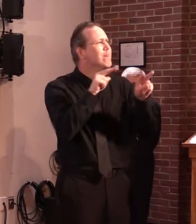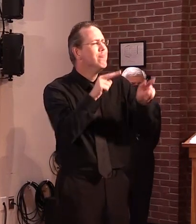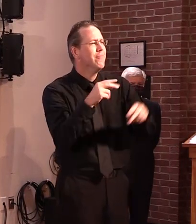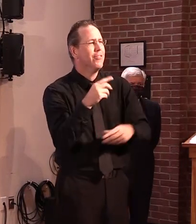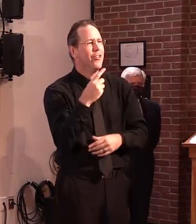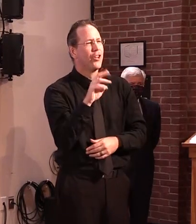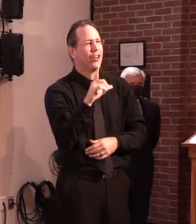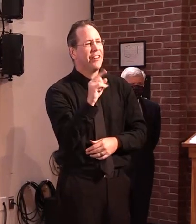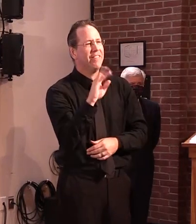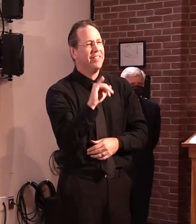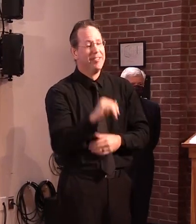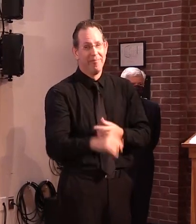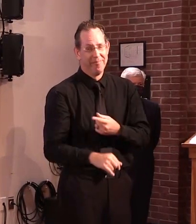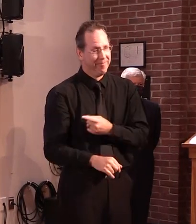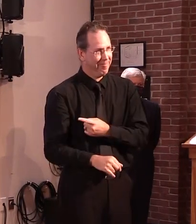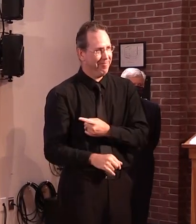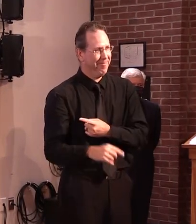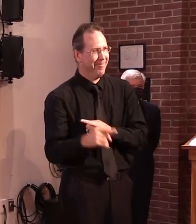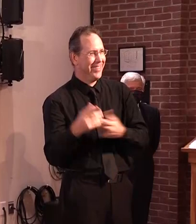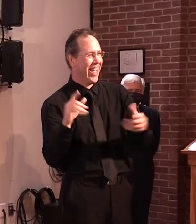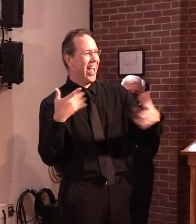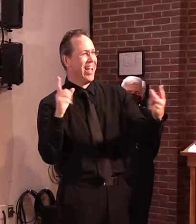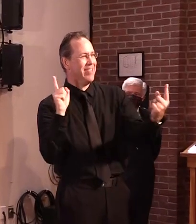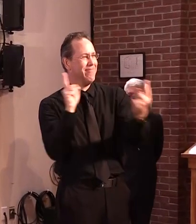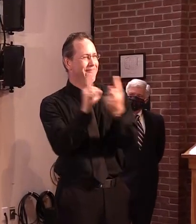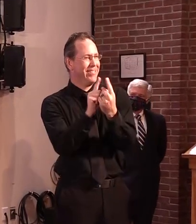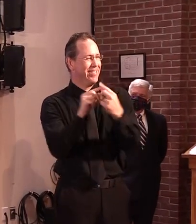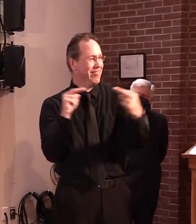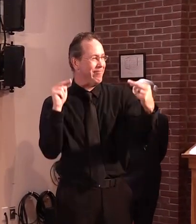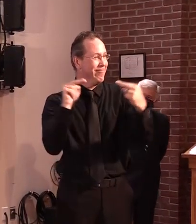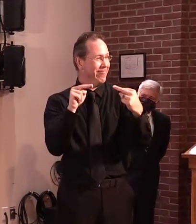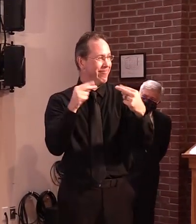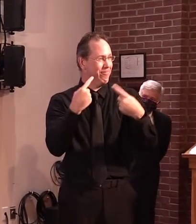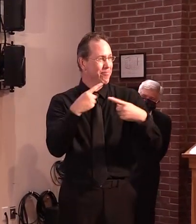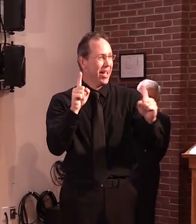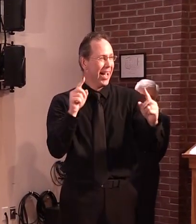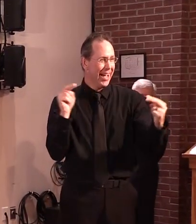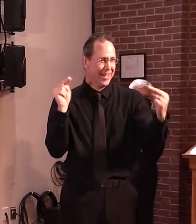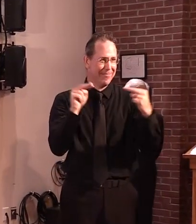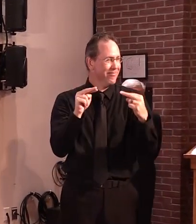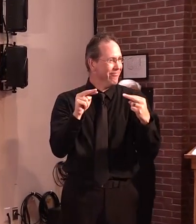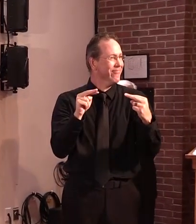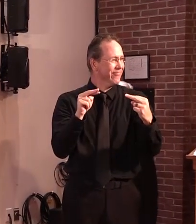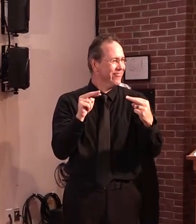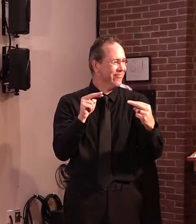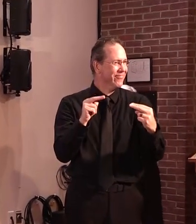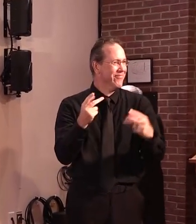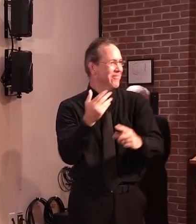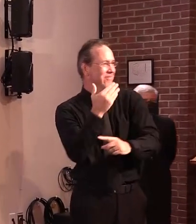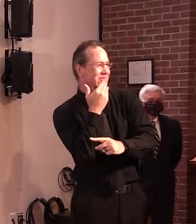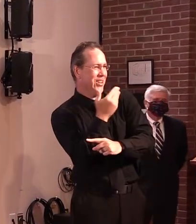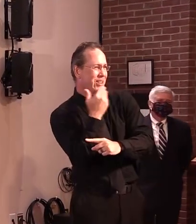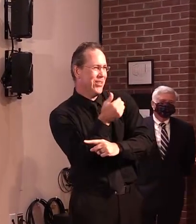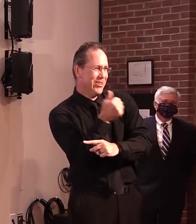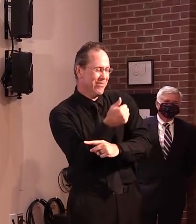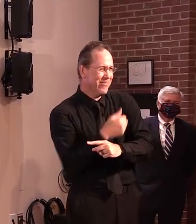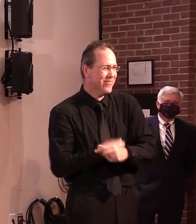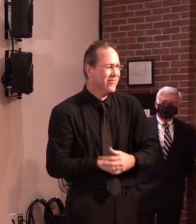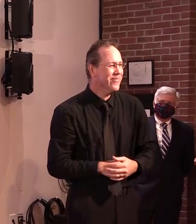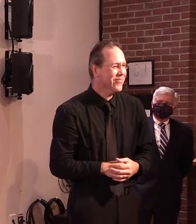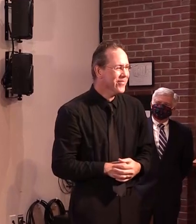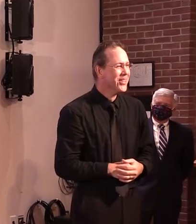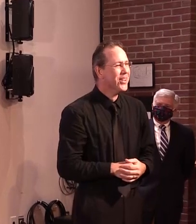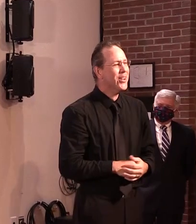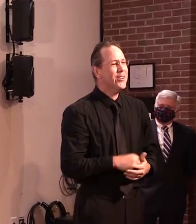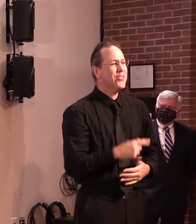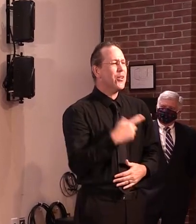Good morning. Thanks for reinforcing a message that I've been trying to reinforce over many, many press conferences.